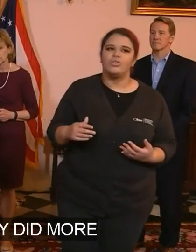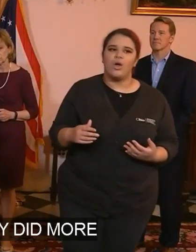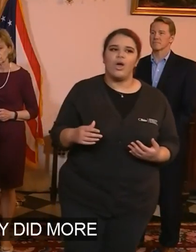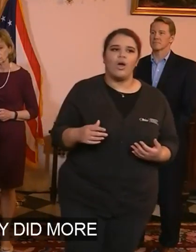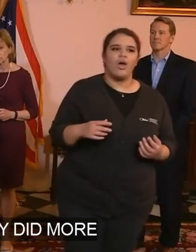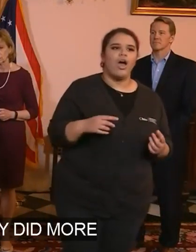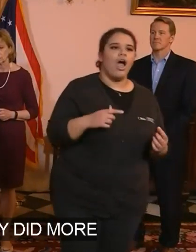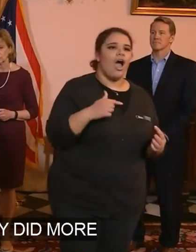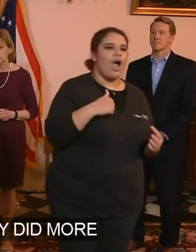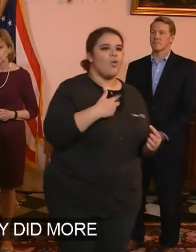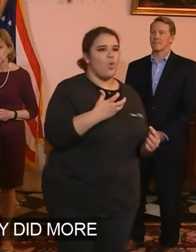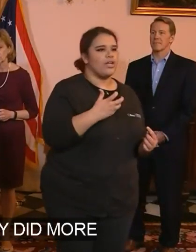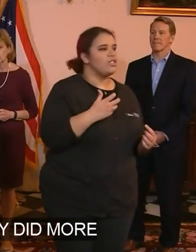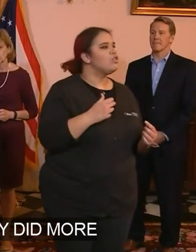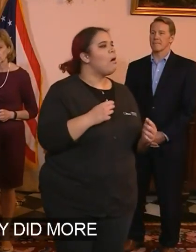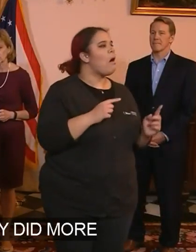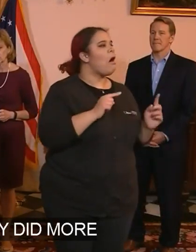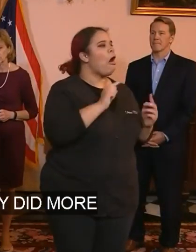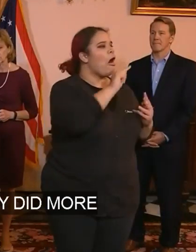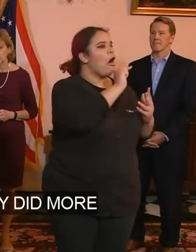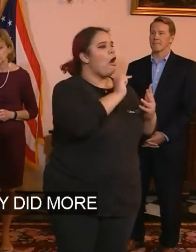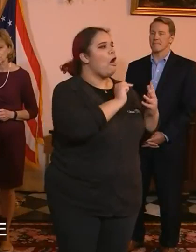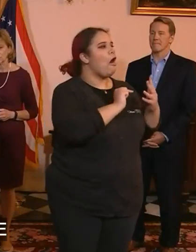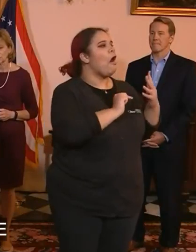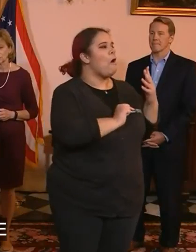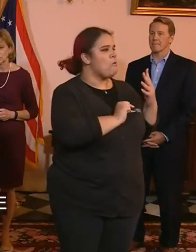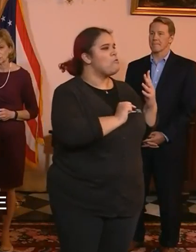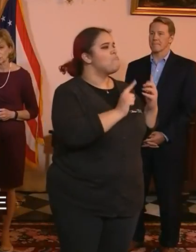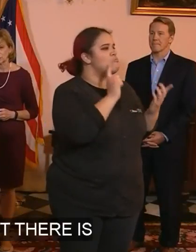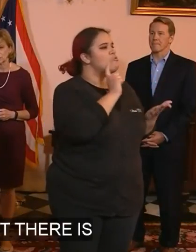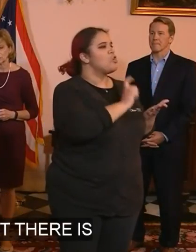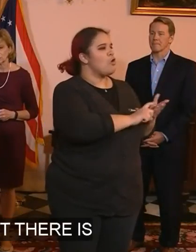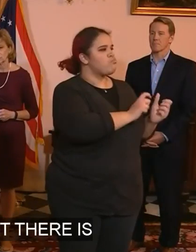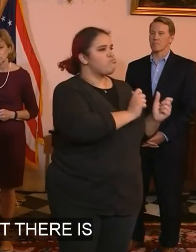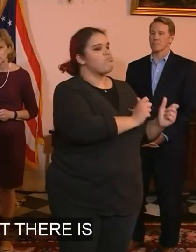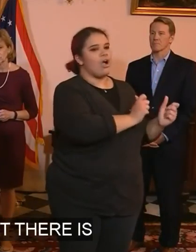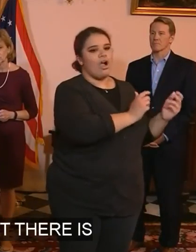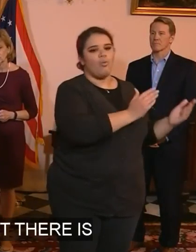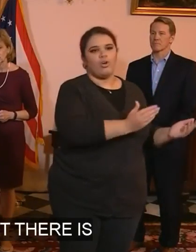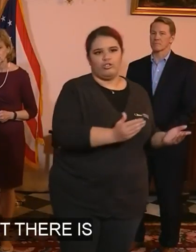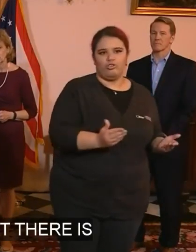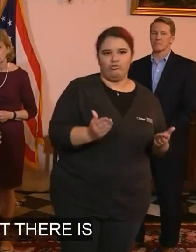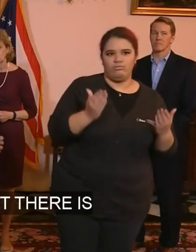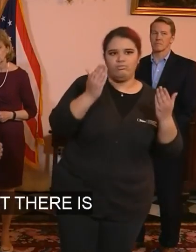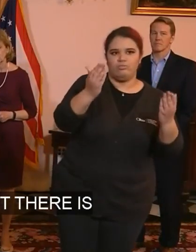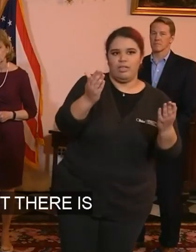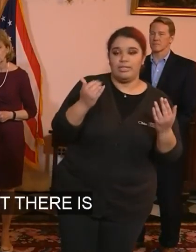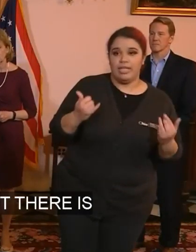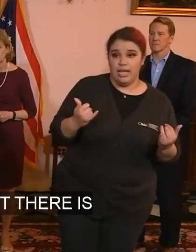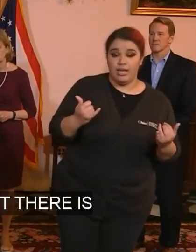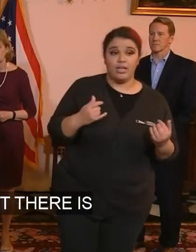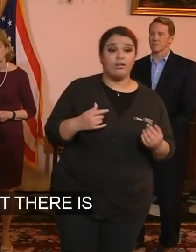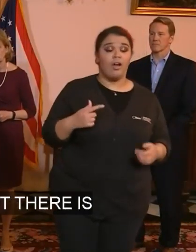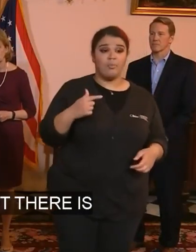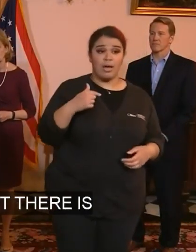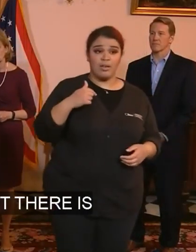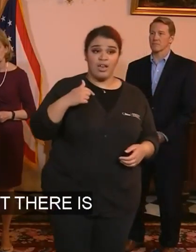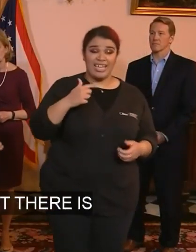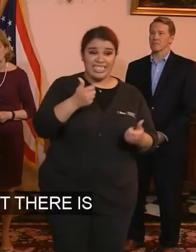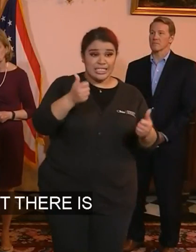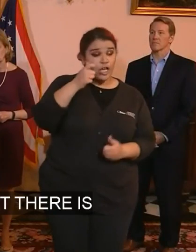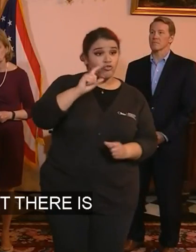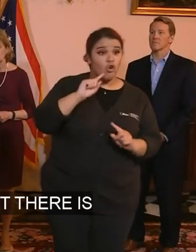today. But there's no, I'm not signing an executive order telling every company to do it,